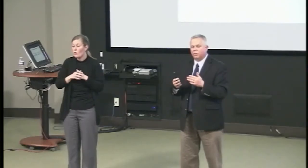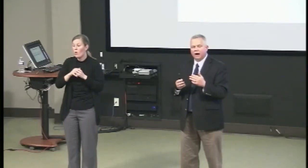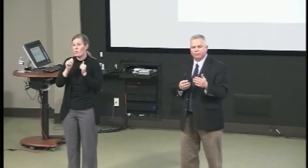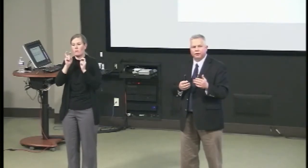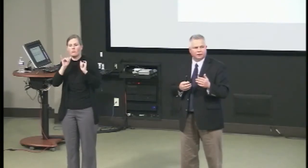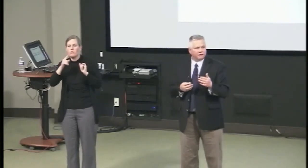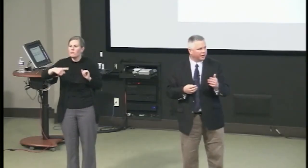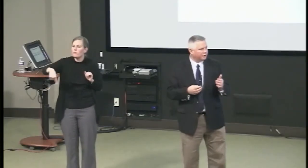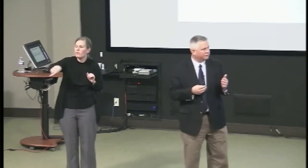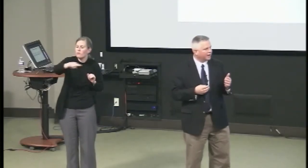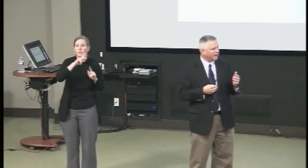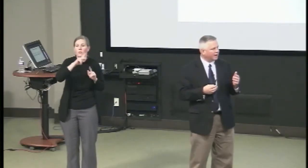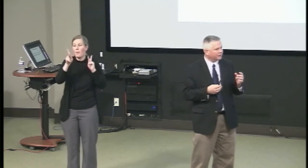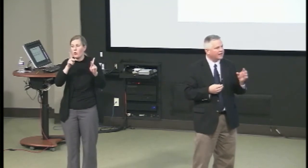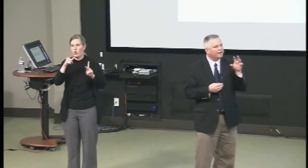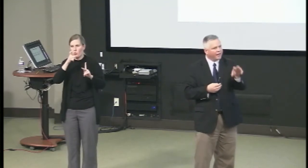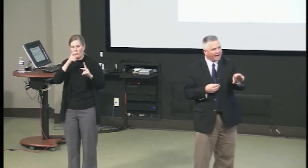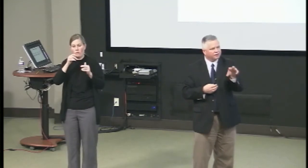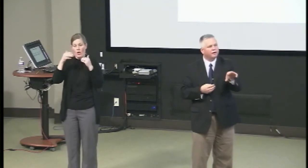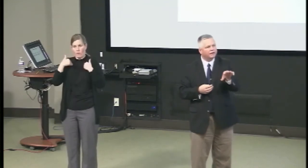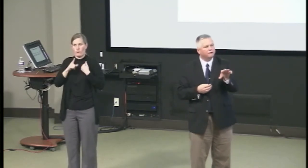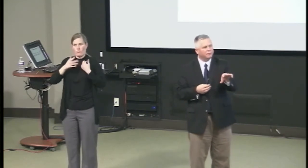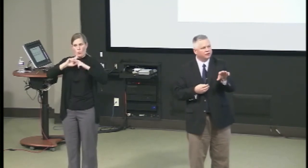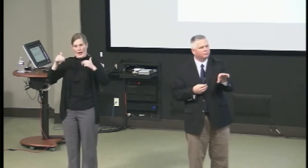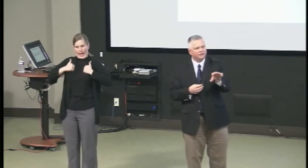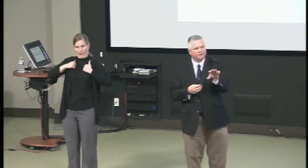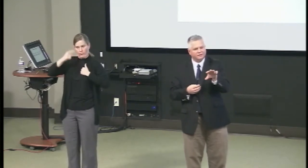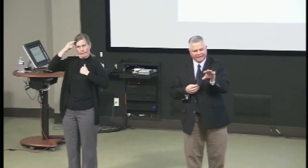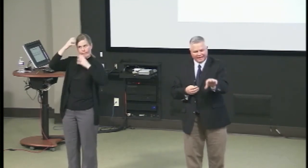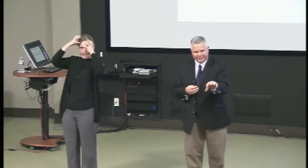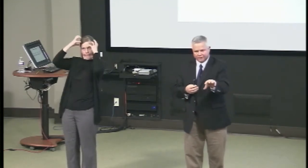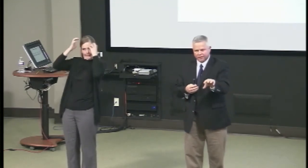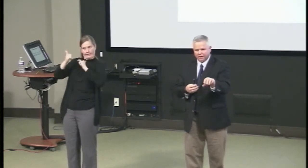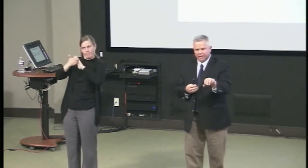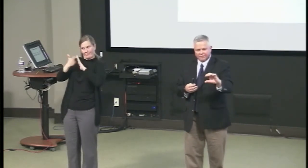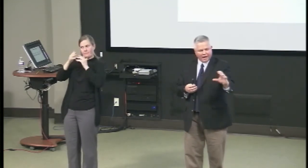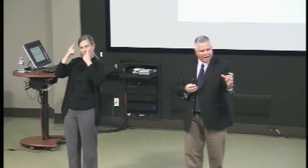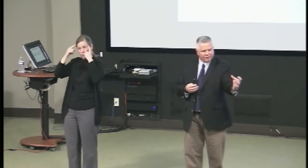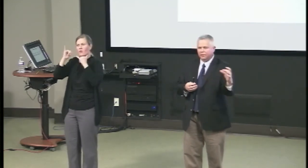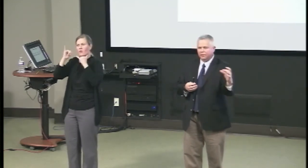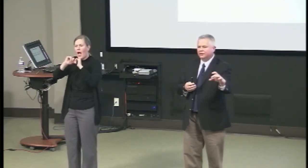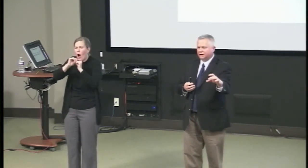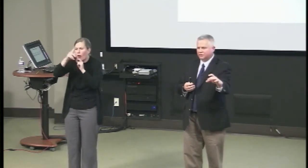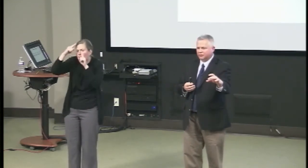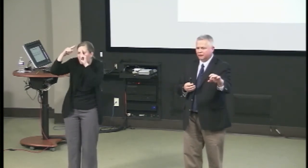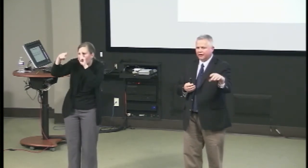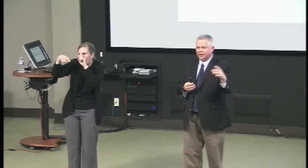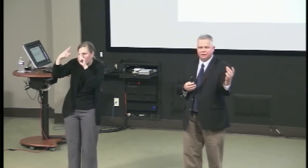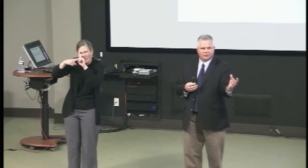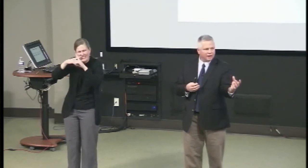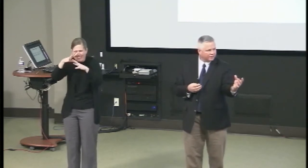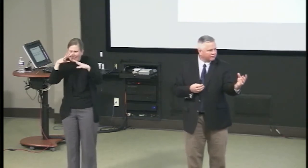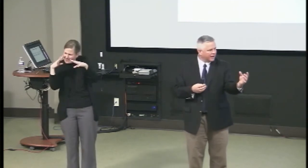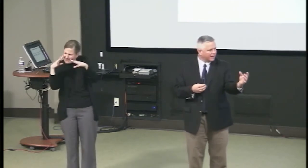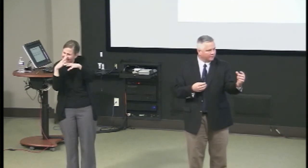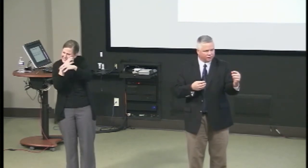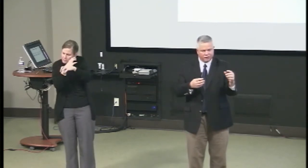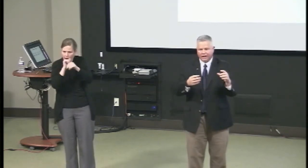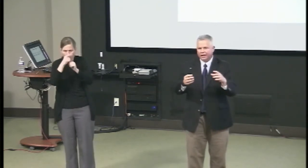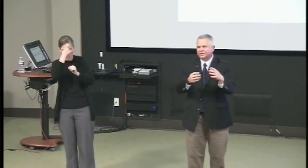complex cooperative and competitive dynamics. That's where information processing is. It's not in the pieces that can be